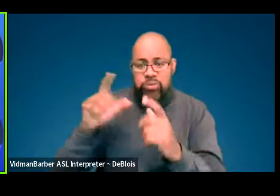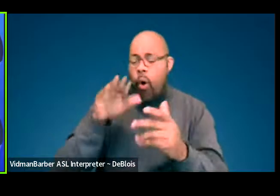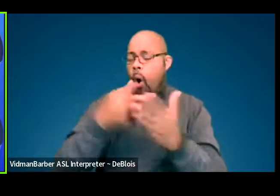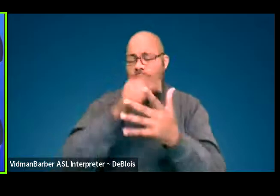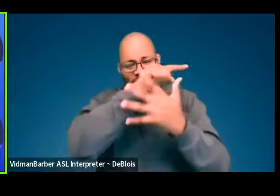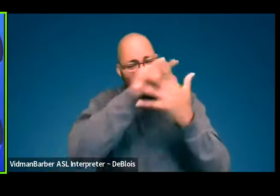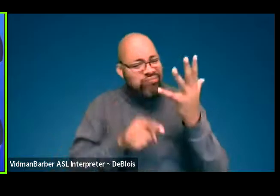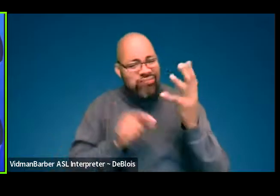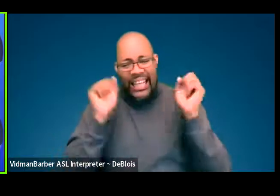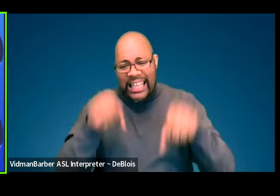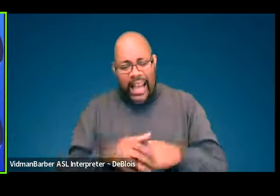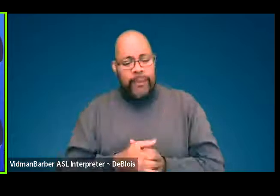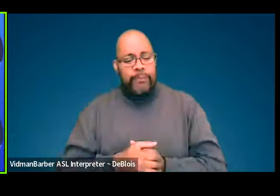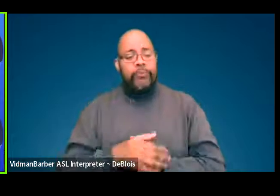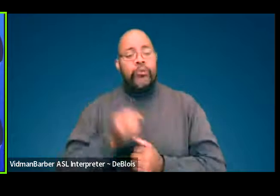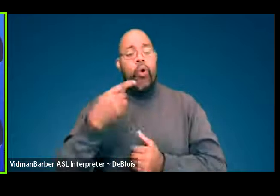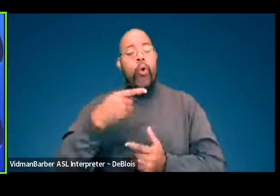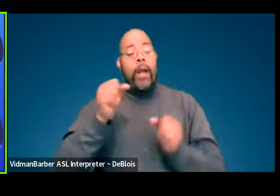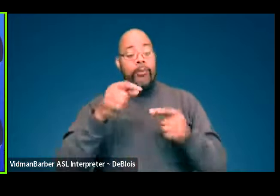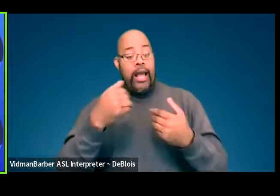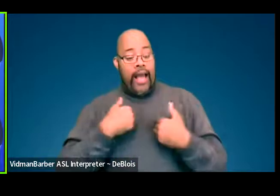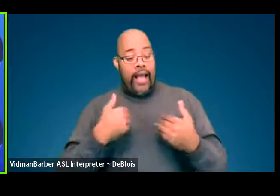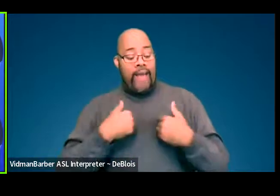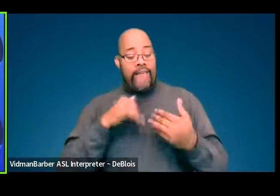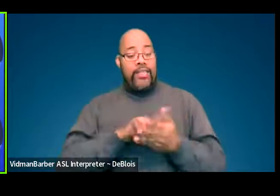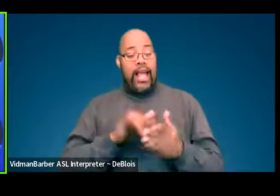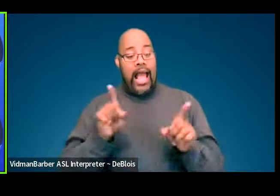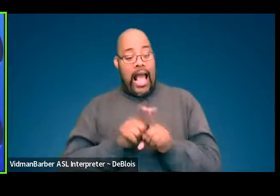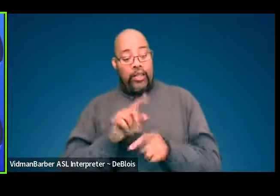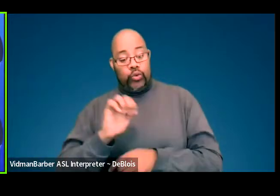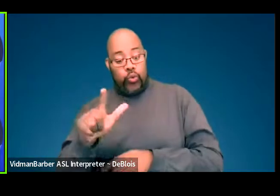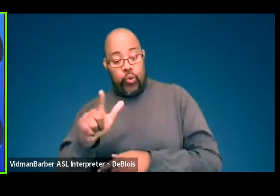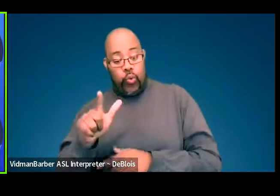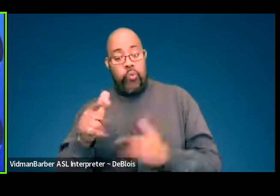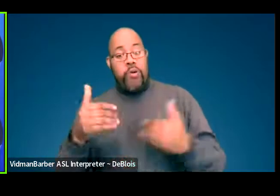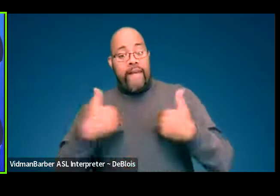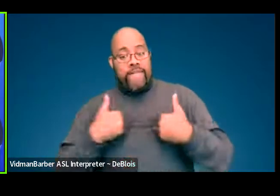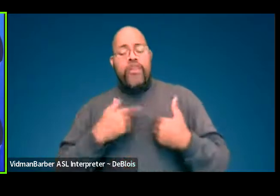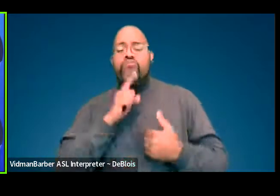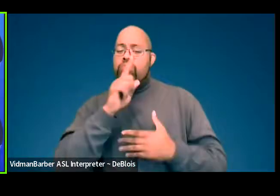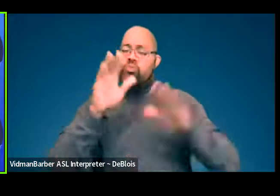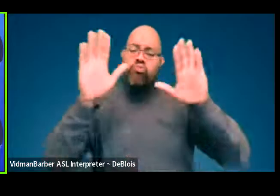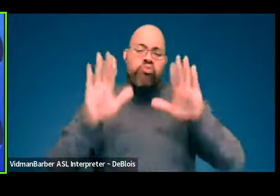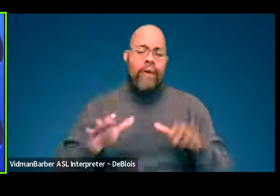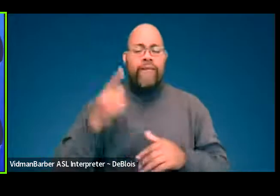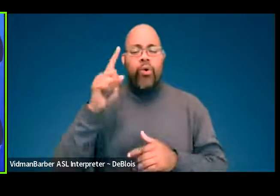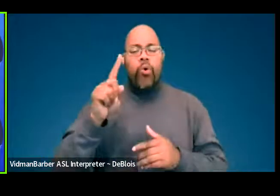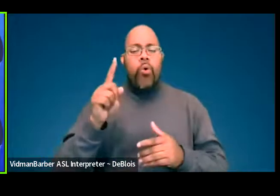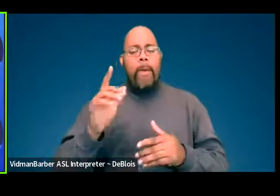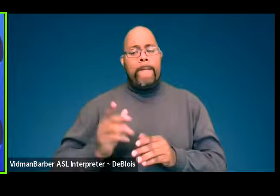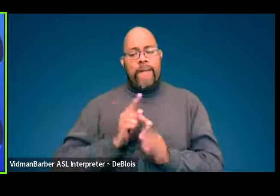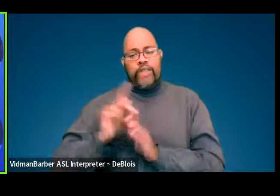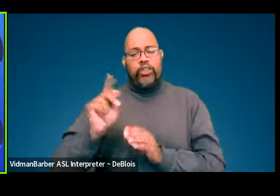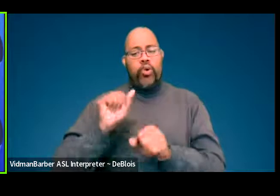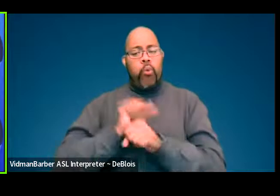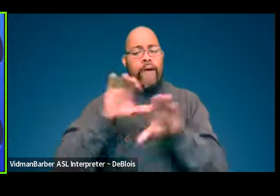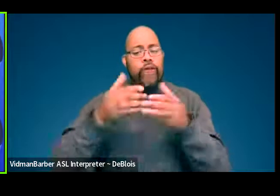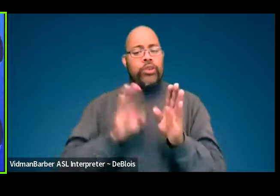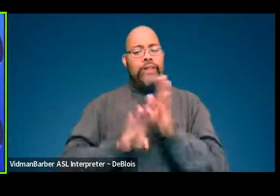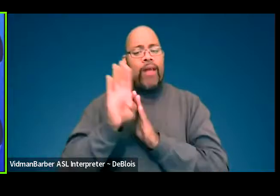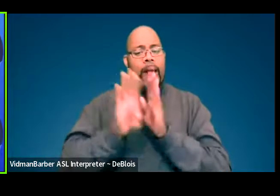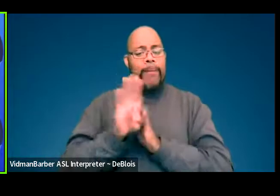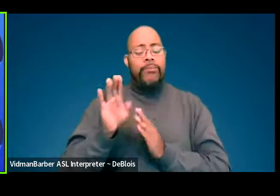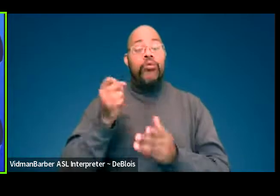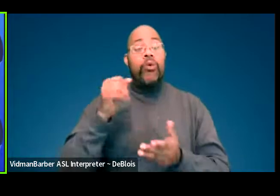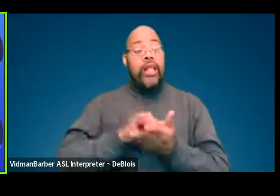stuff. And so being able to have this as a tool under your belt is really great for the professional workforce development. And